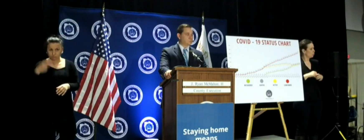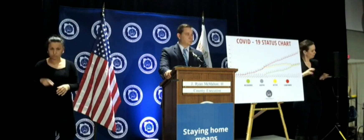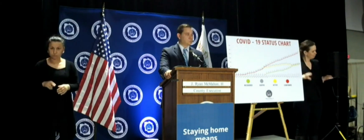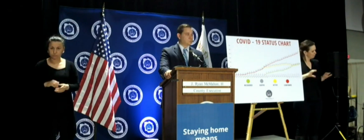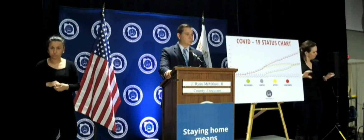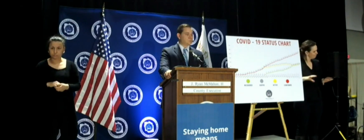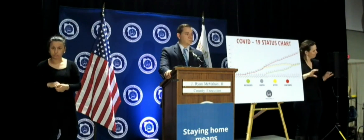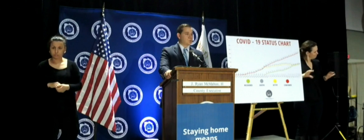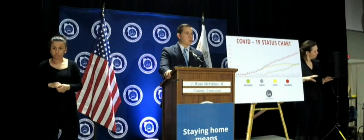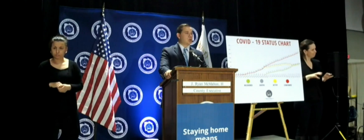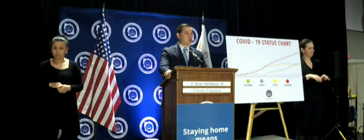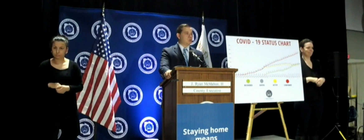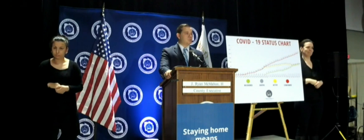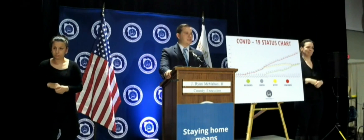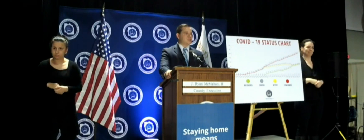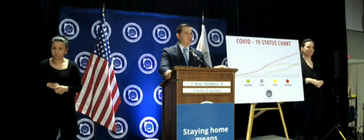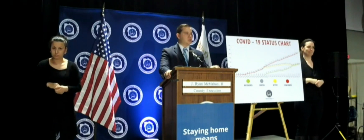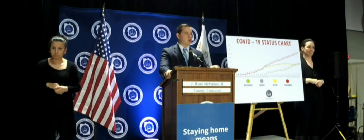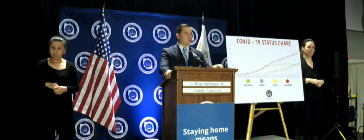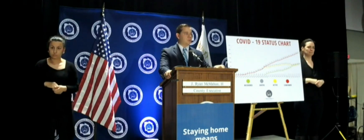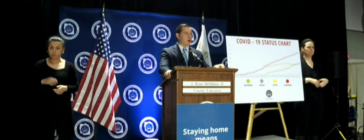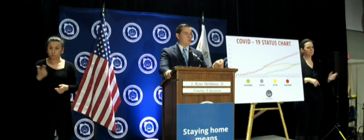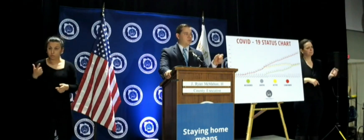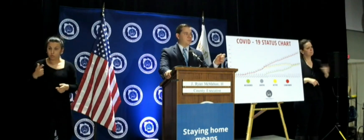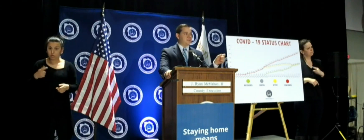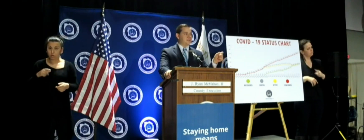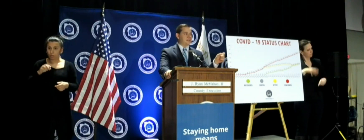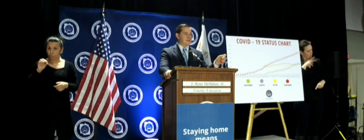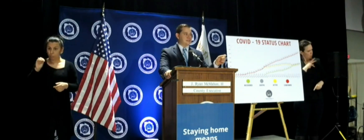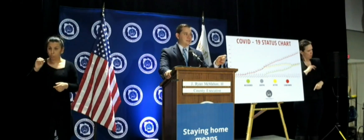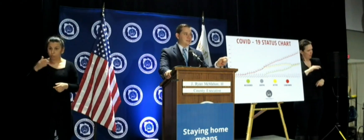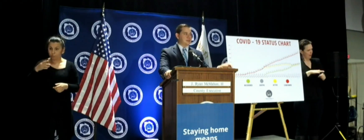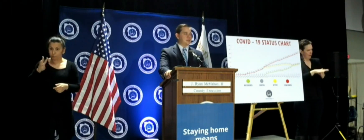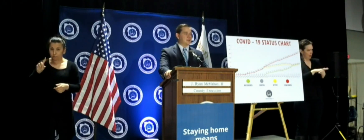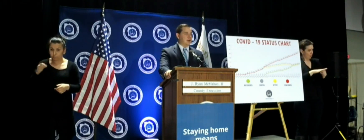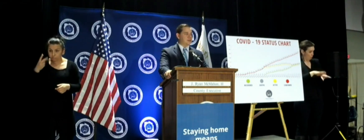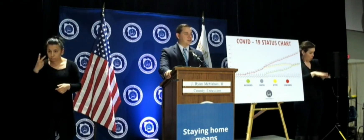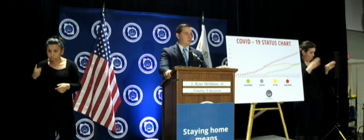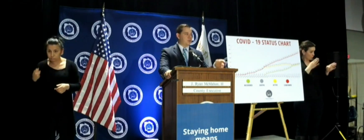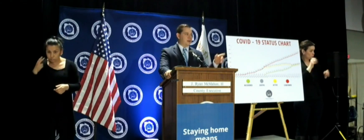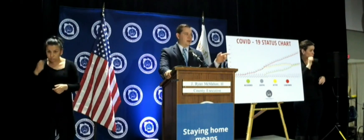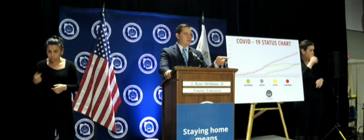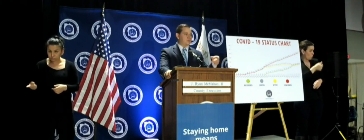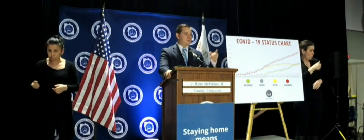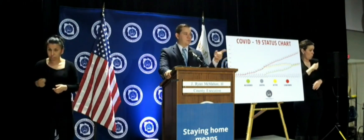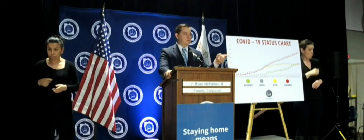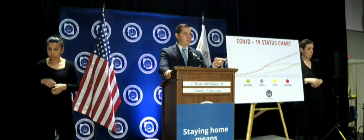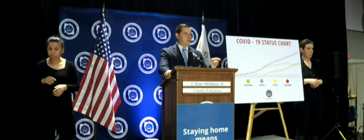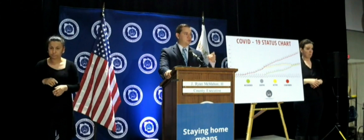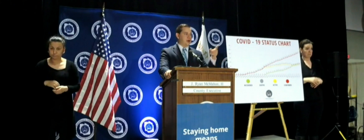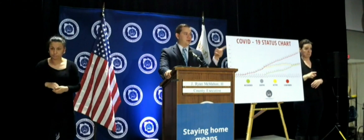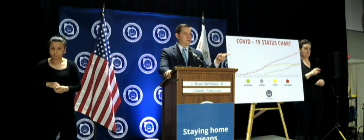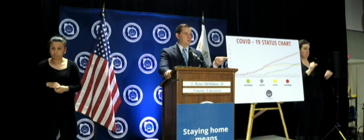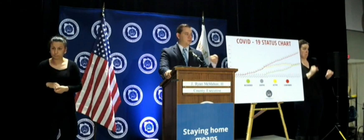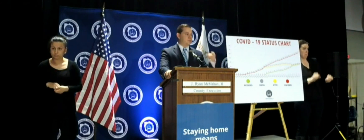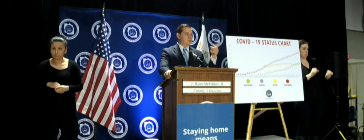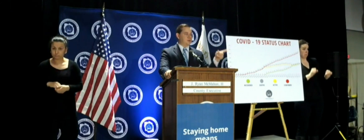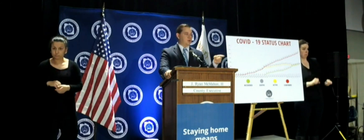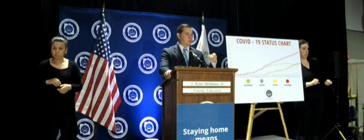going to open tomorrow? It could potentially open tomorrow with limited testing. At some point, they got to have a